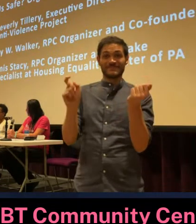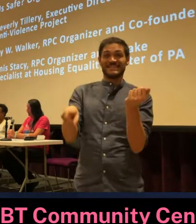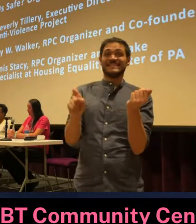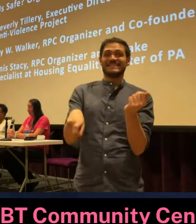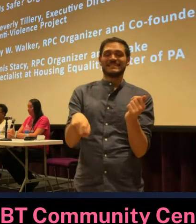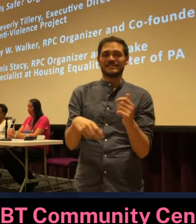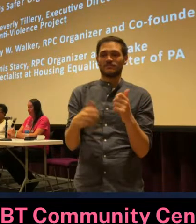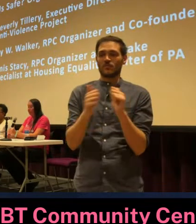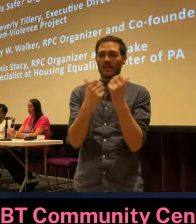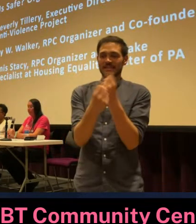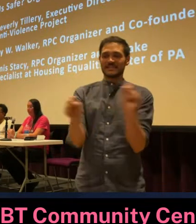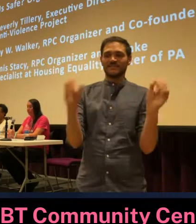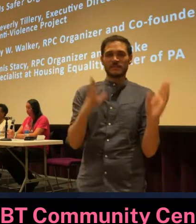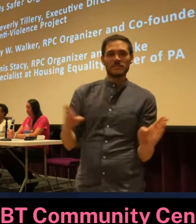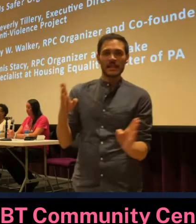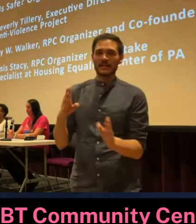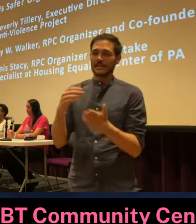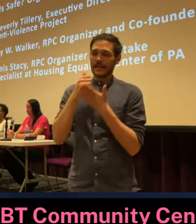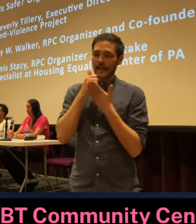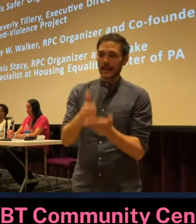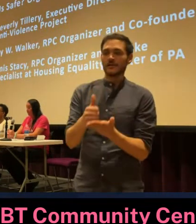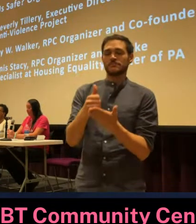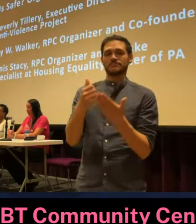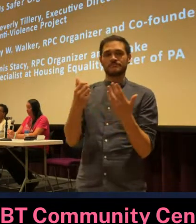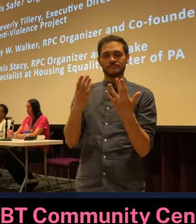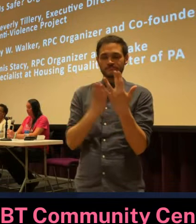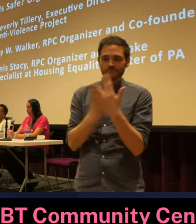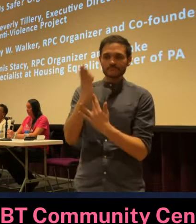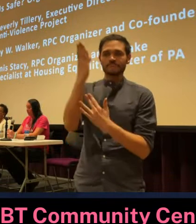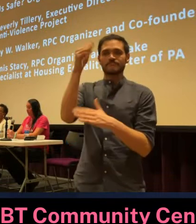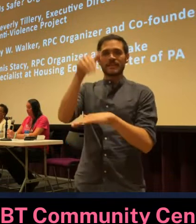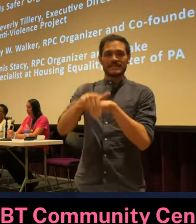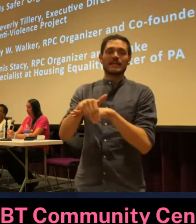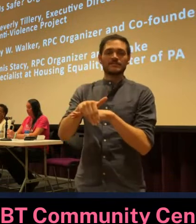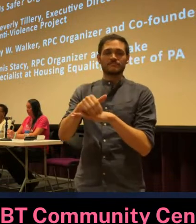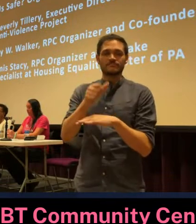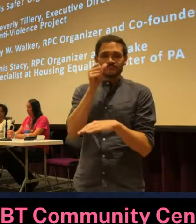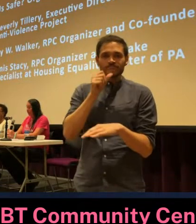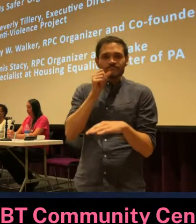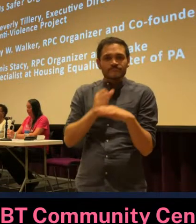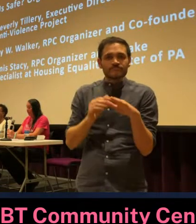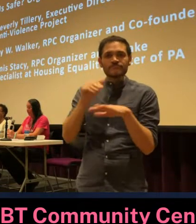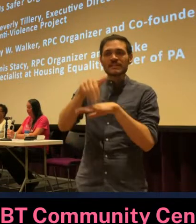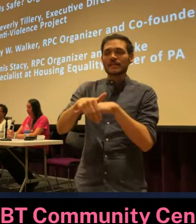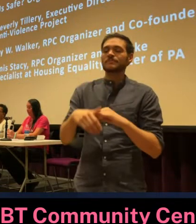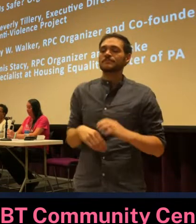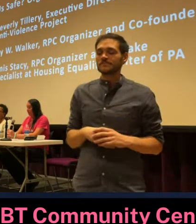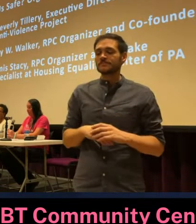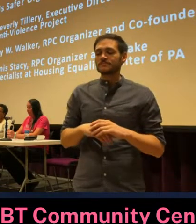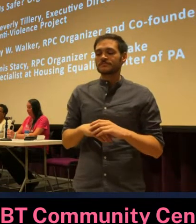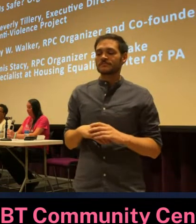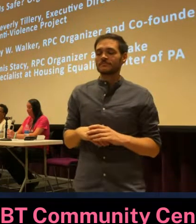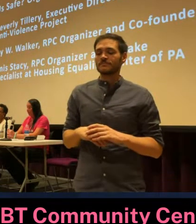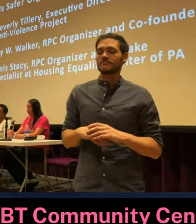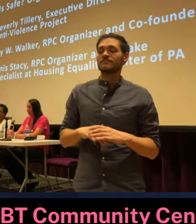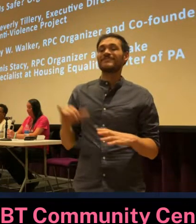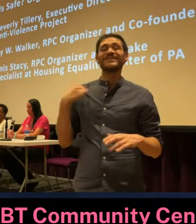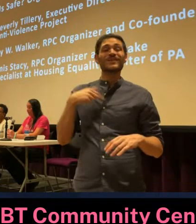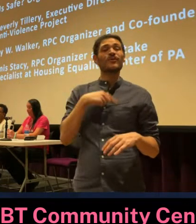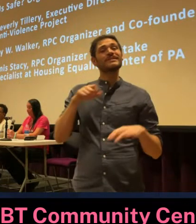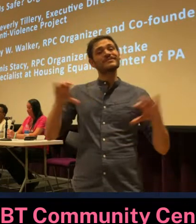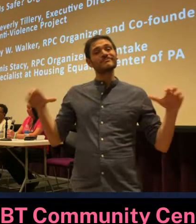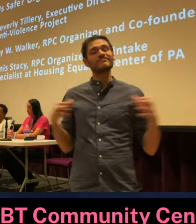planning, get through the night sometimes. And then we all need to come together to think about what are the